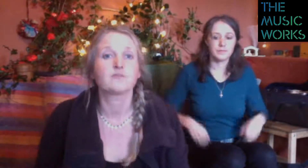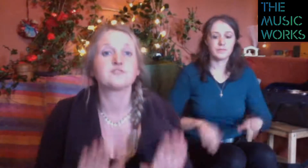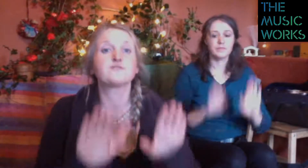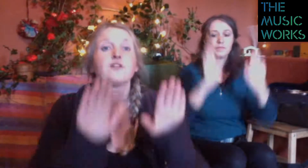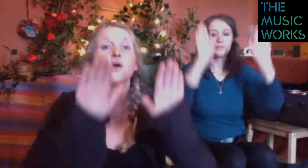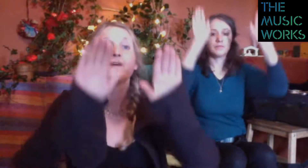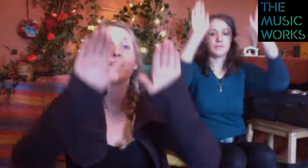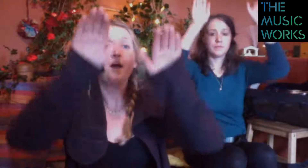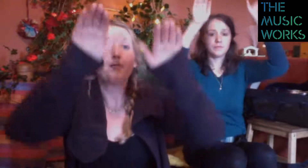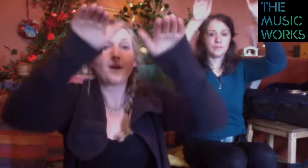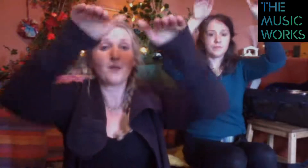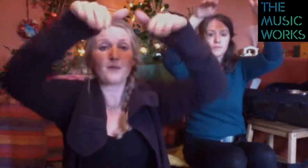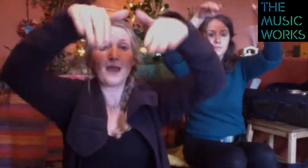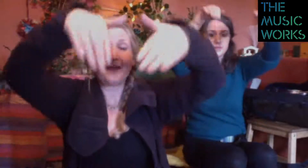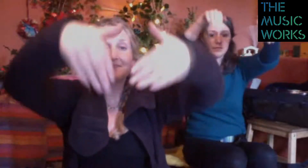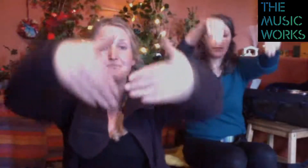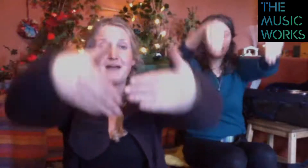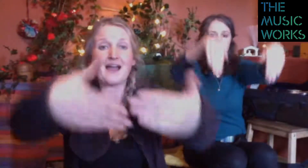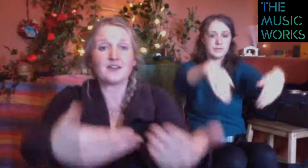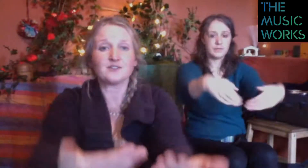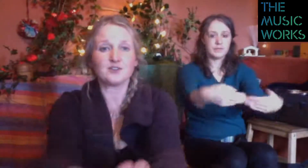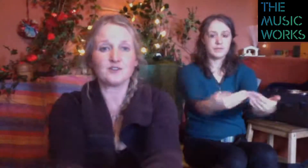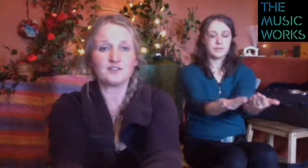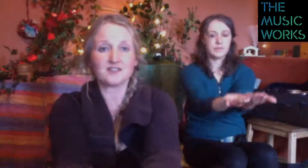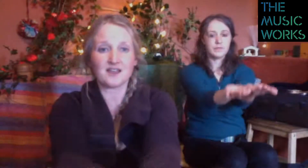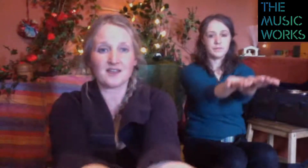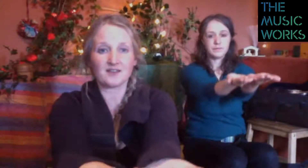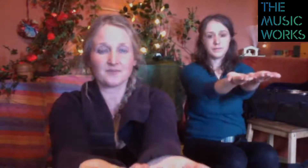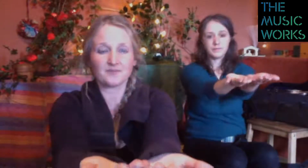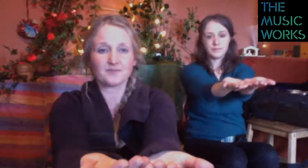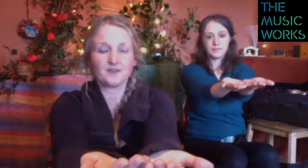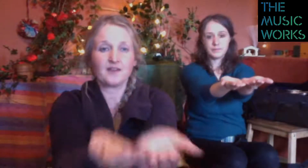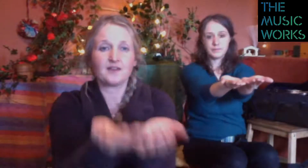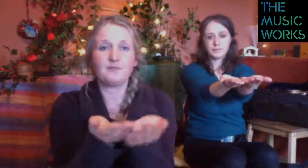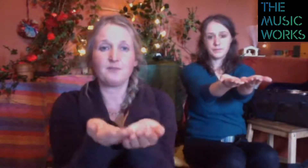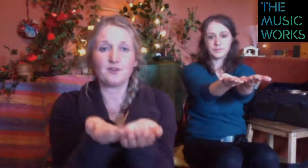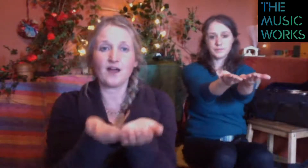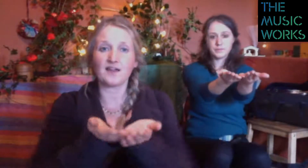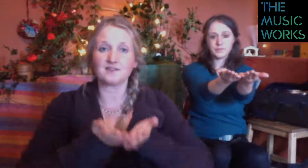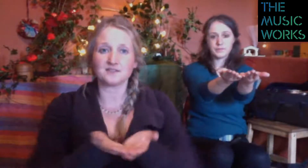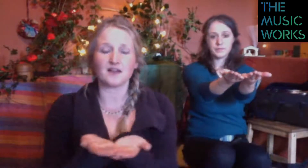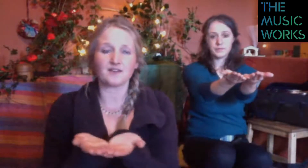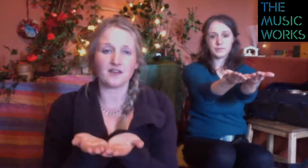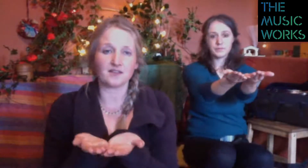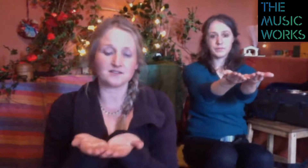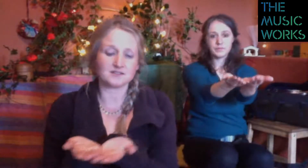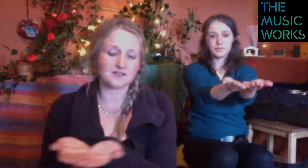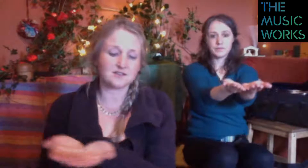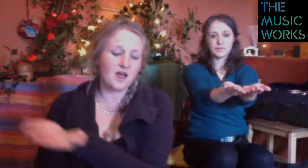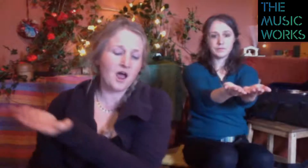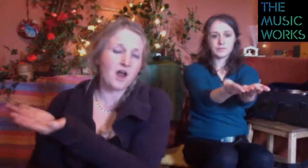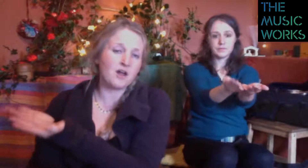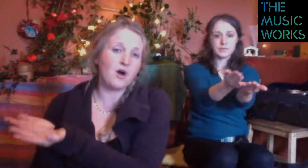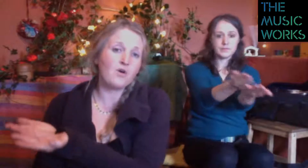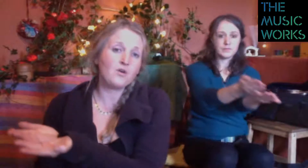is flowing up, up, up, and it's back to the sea. And keeping your hands like this, it says, along